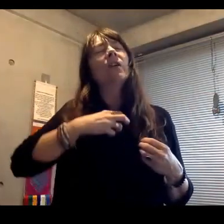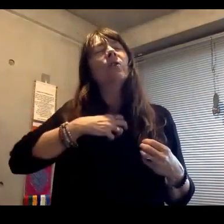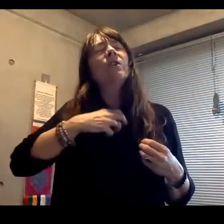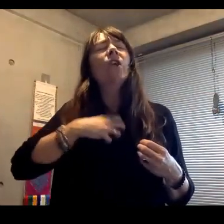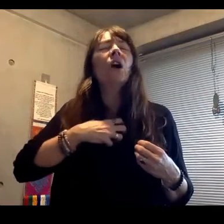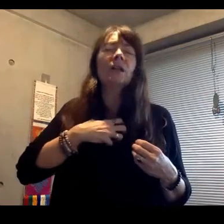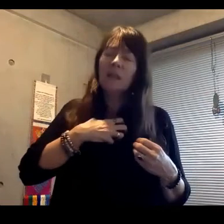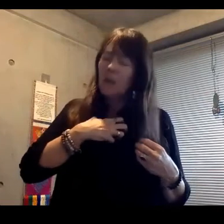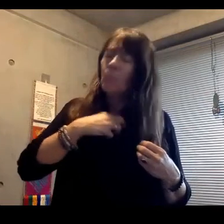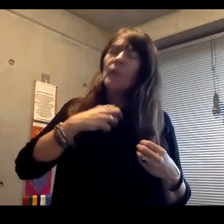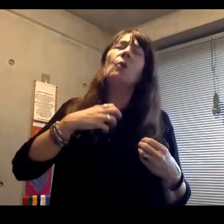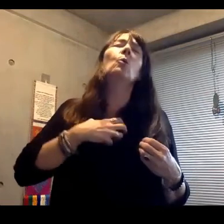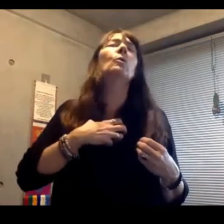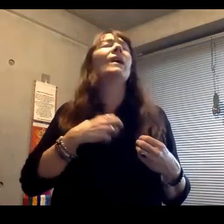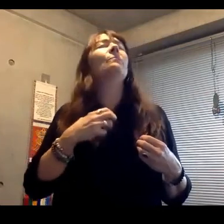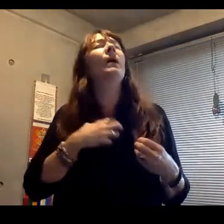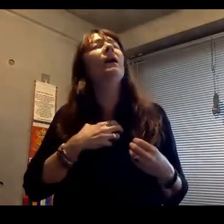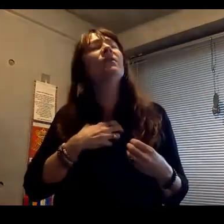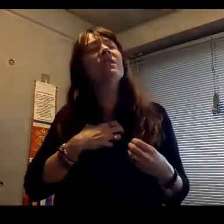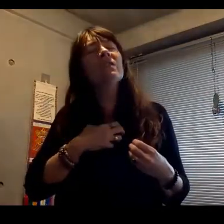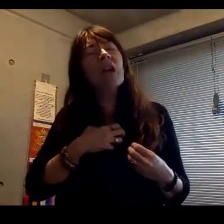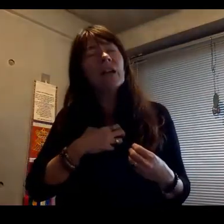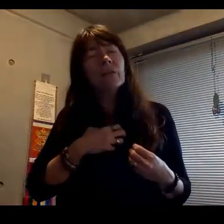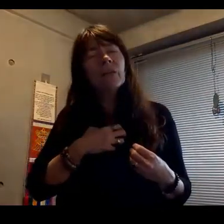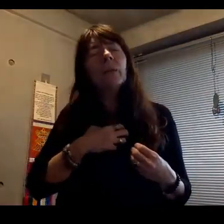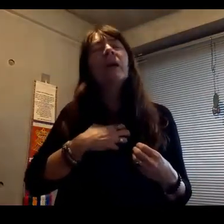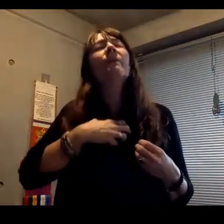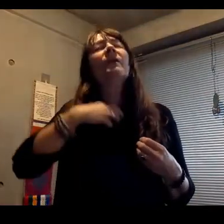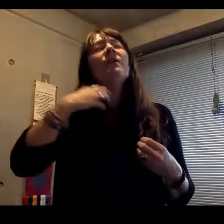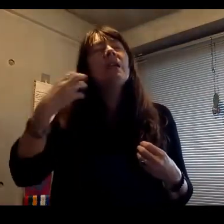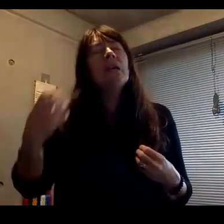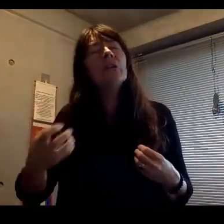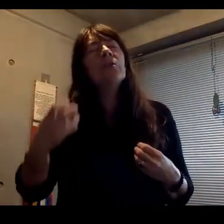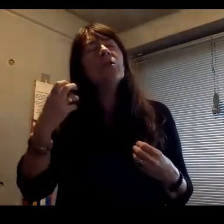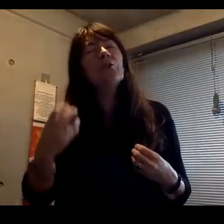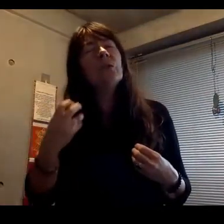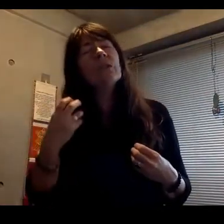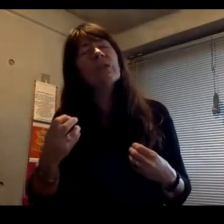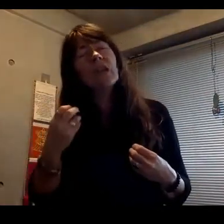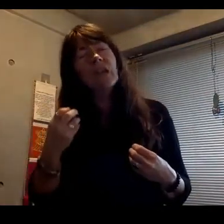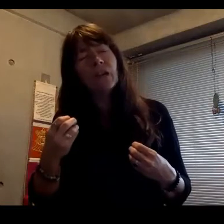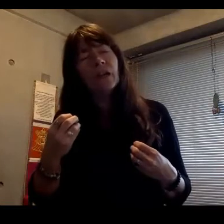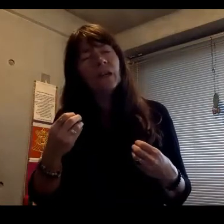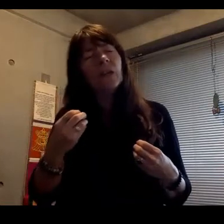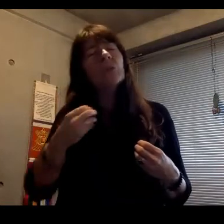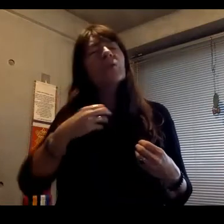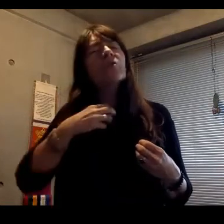yet they could not withhold that part inside of them that needed to do this